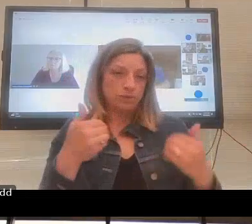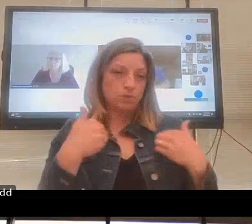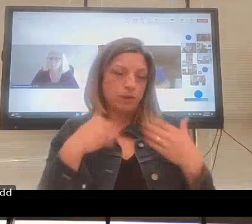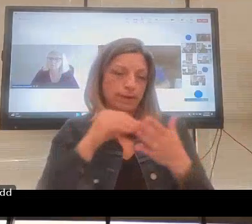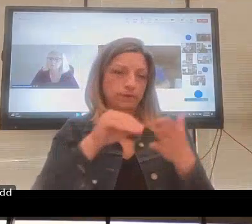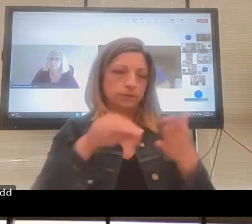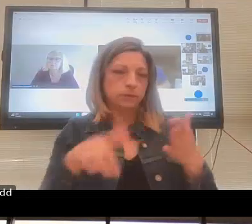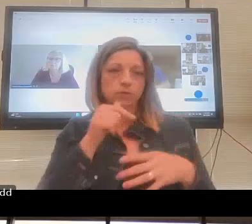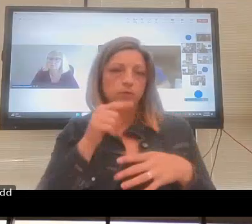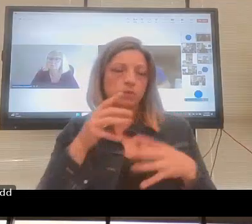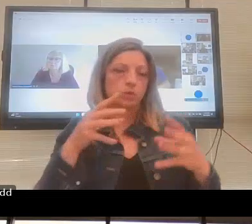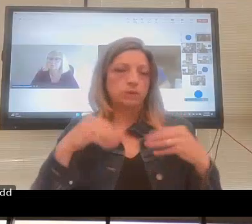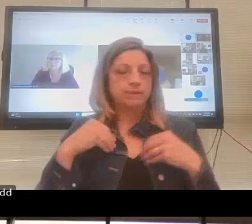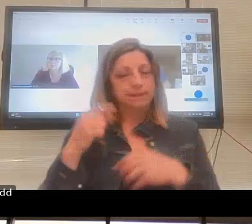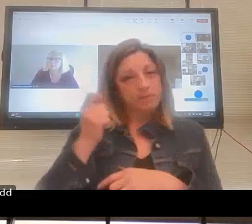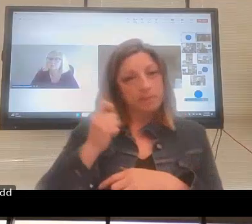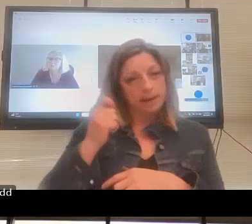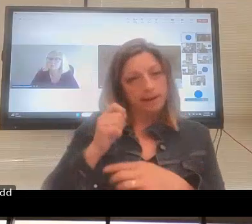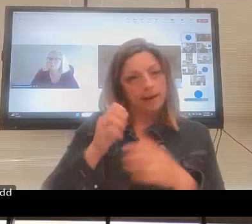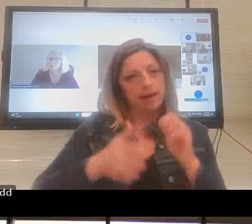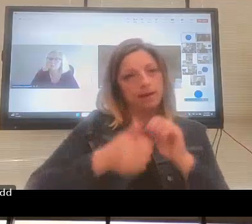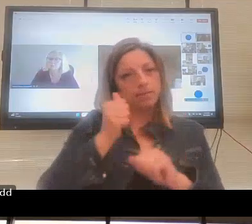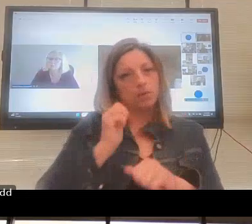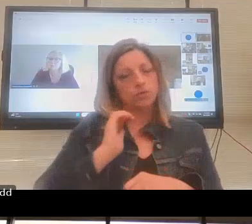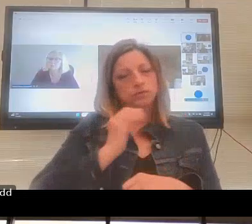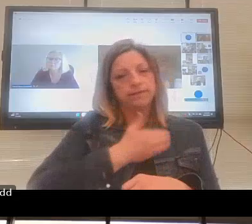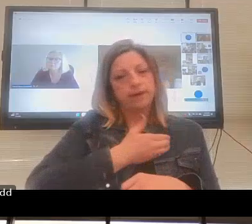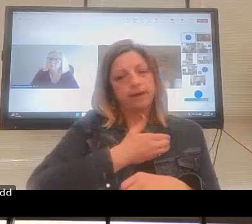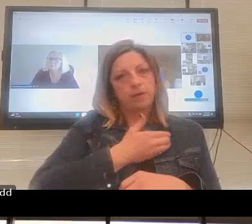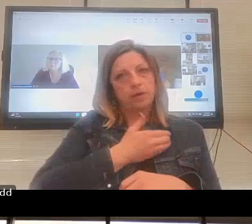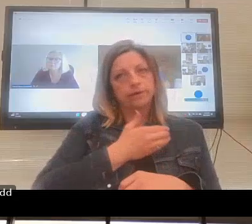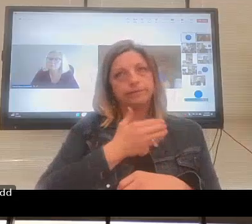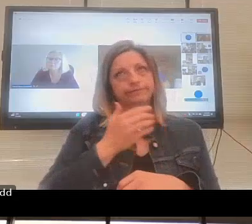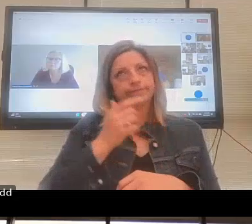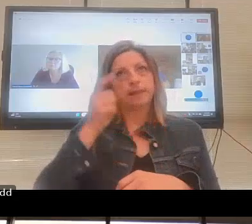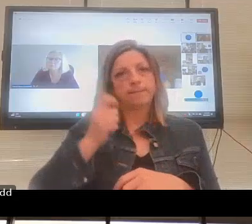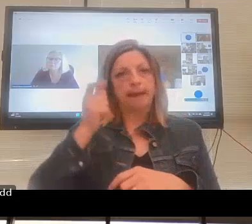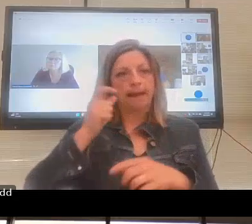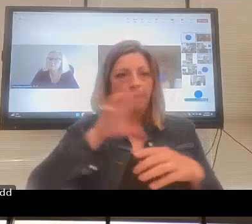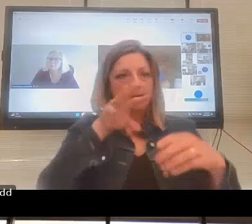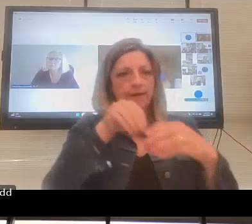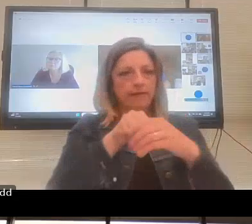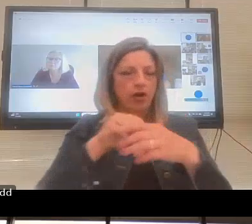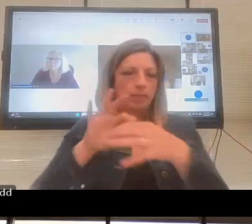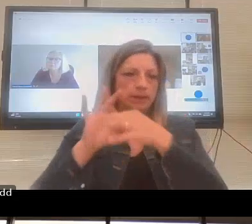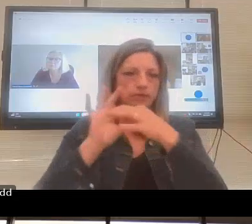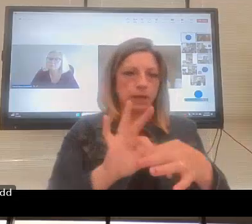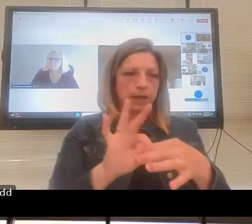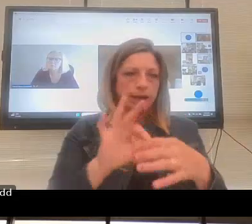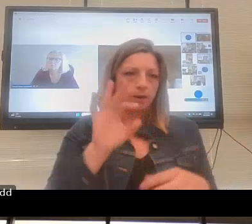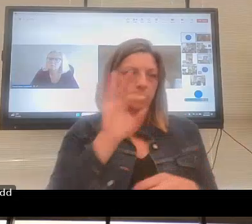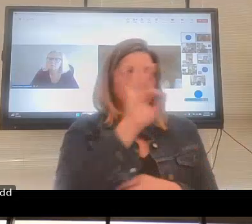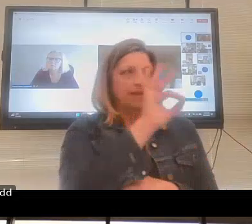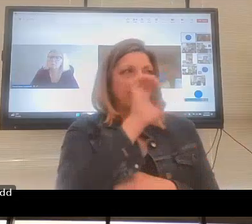saying we do have students who are receiving benefits, and